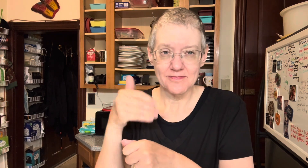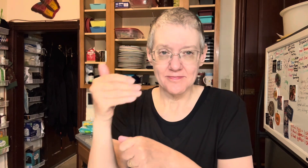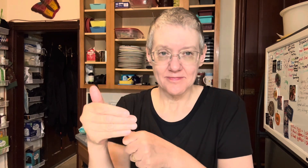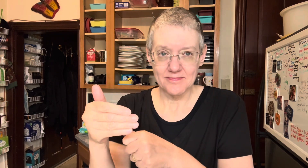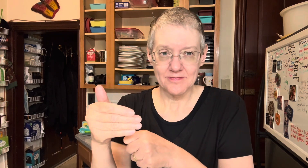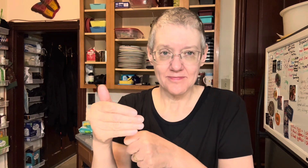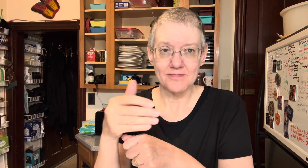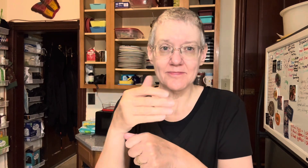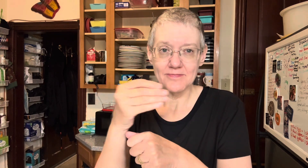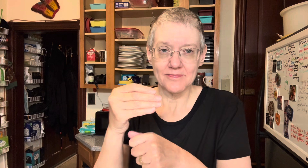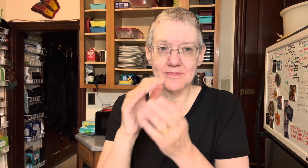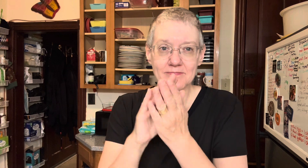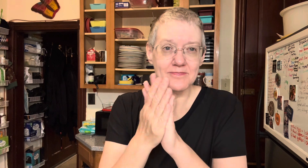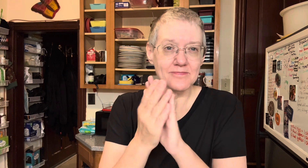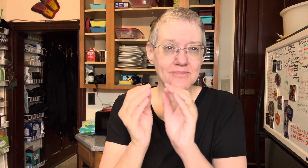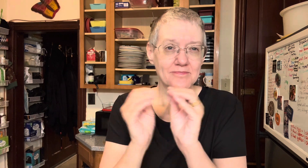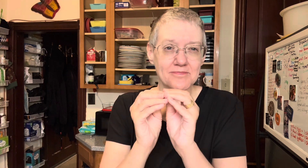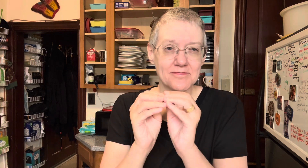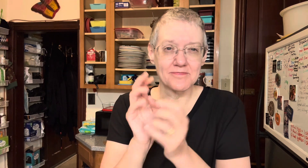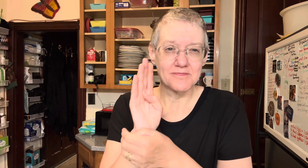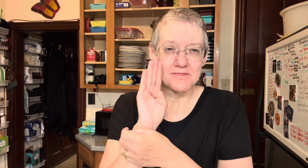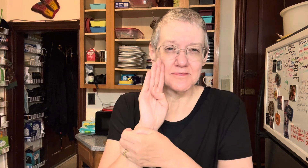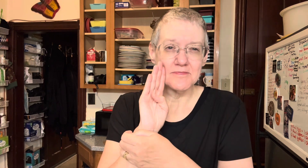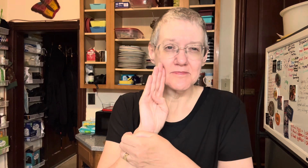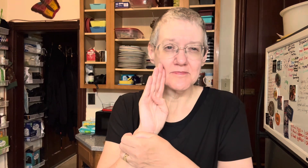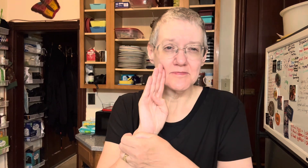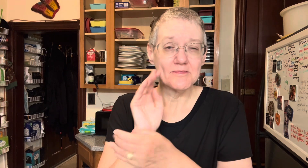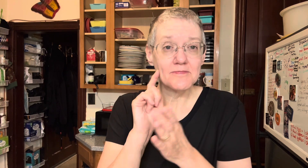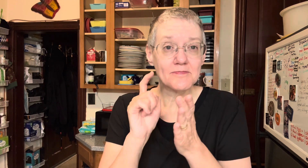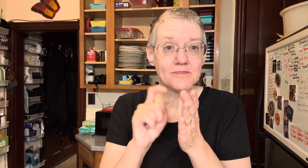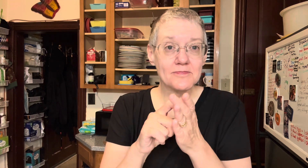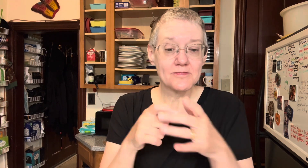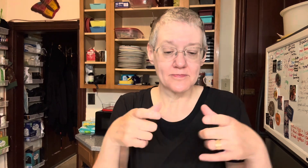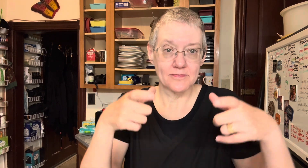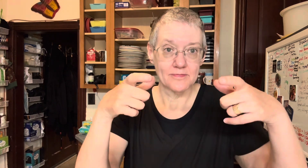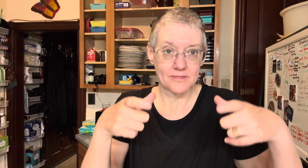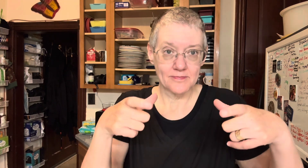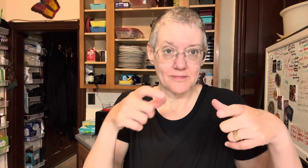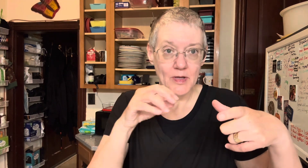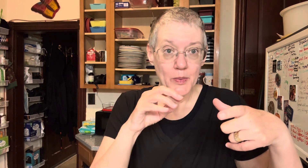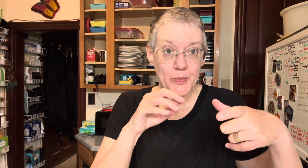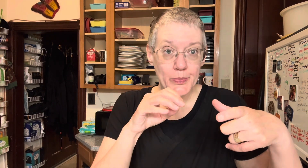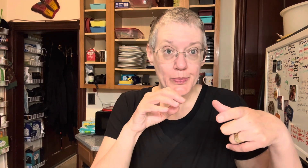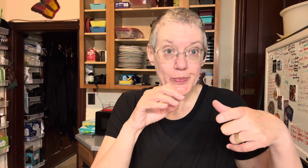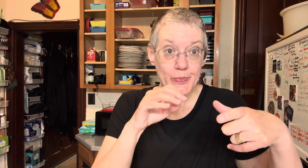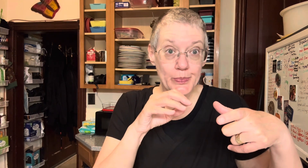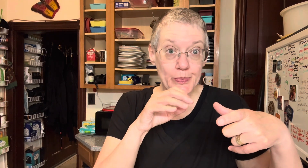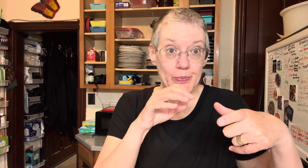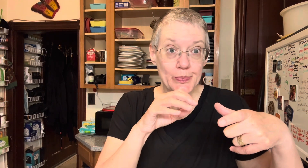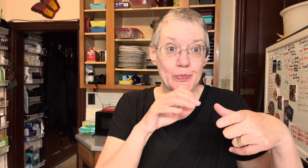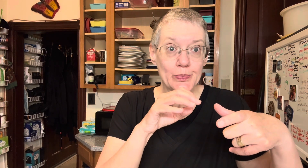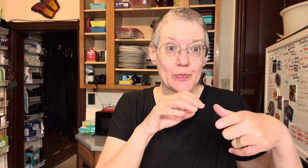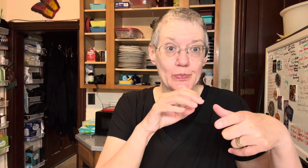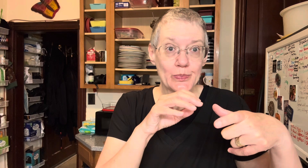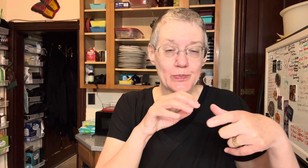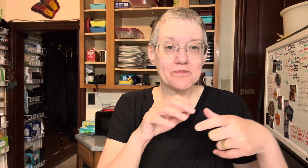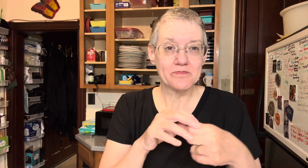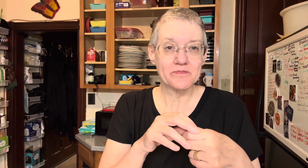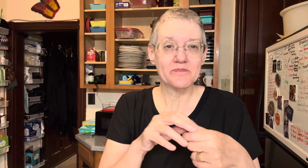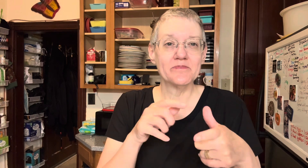And you'll see that in the next few tortillas we cook. And they're going to get browner. You'll notice when you put it on there how it starts to